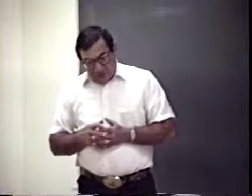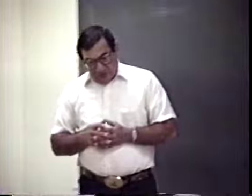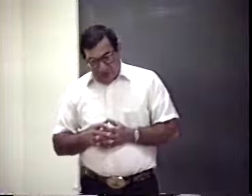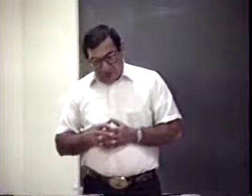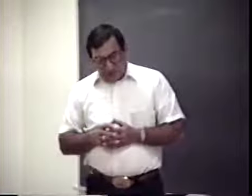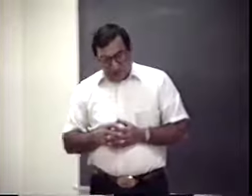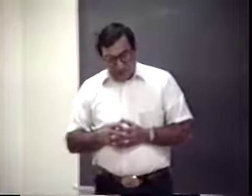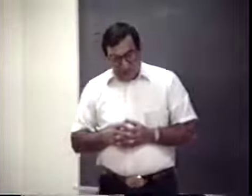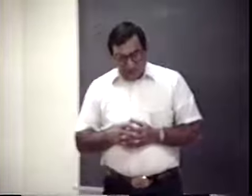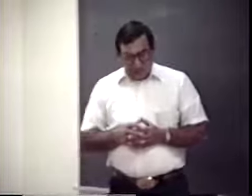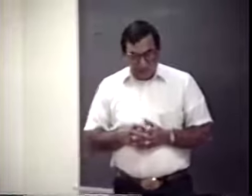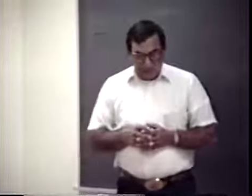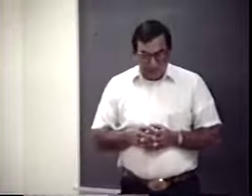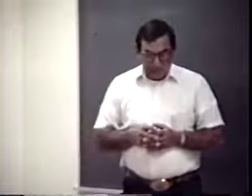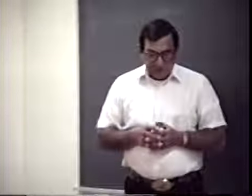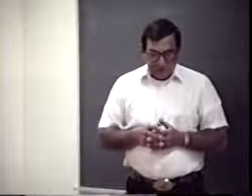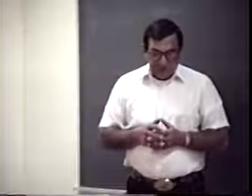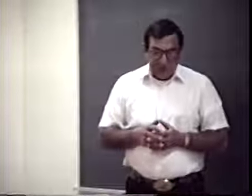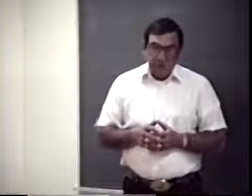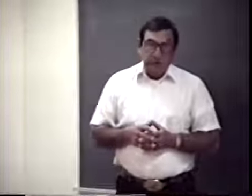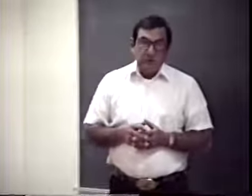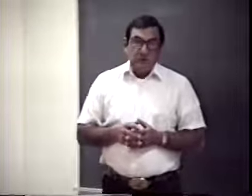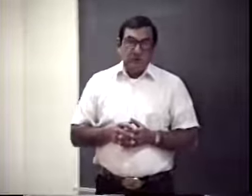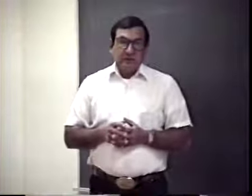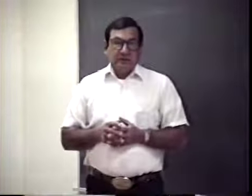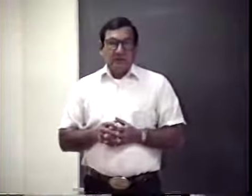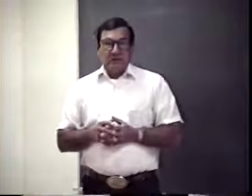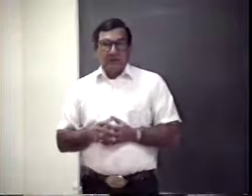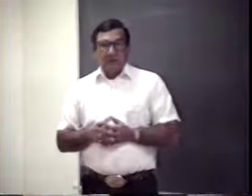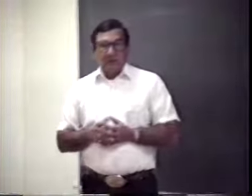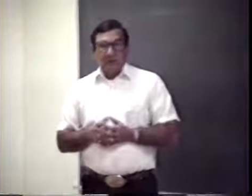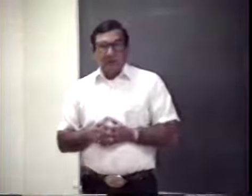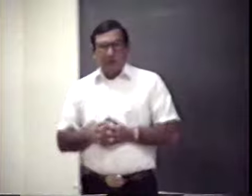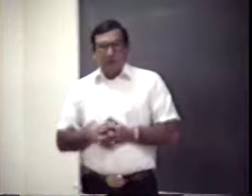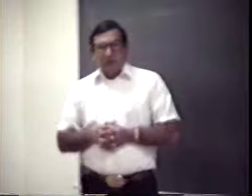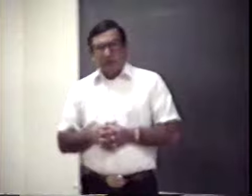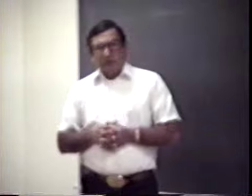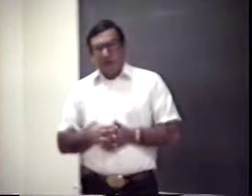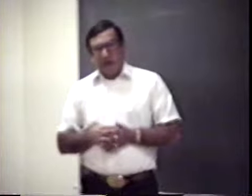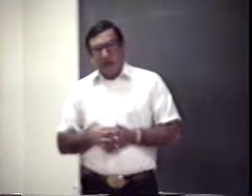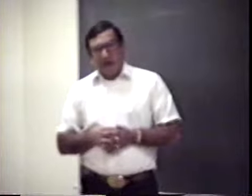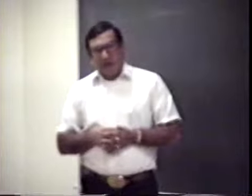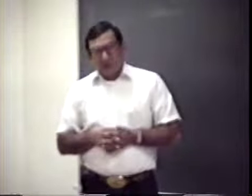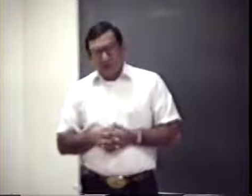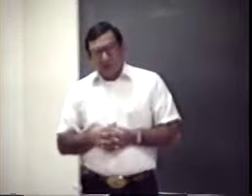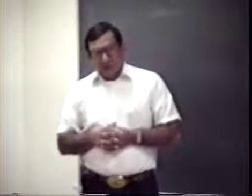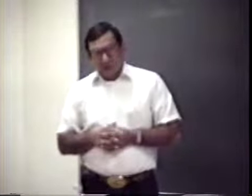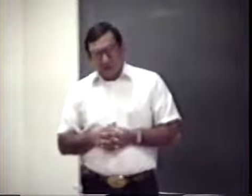having gotten an opportunity to work in the elementary schools like I have the past year and a